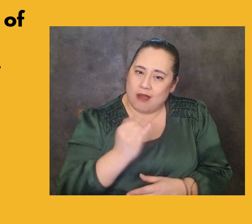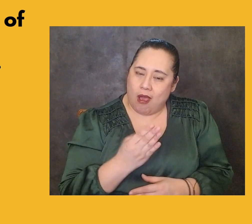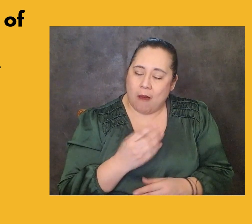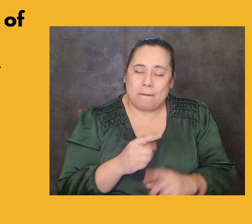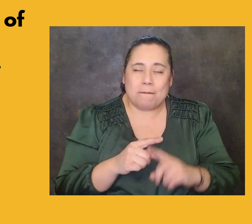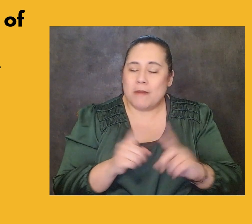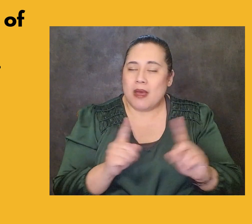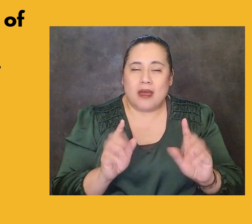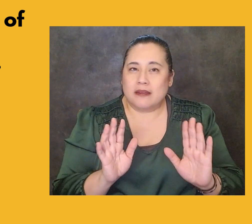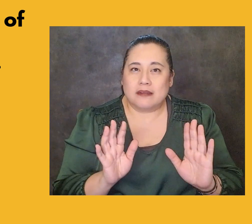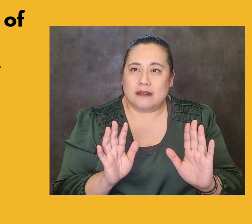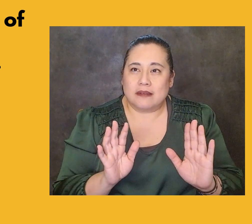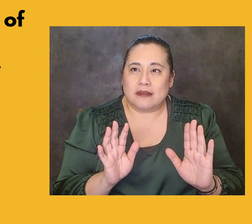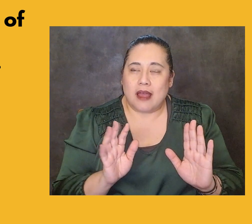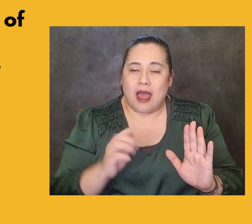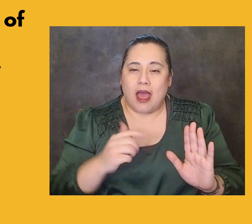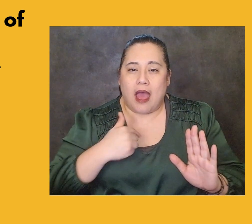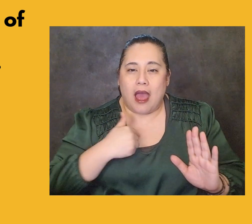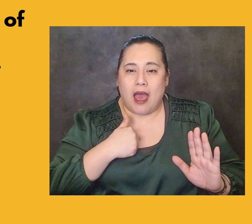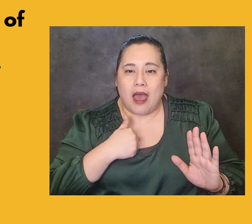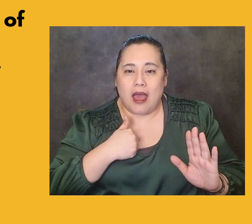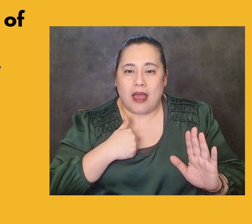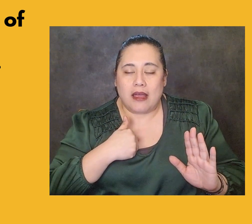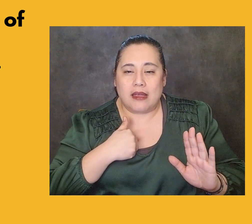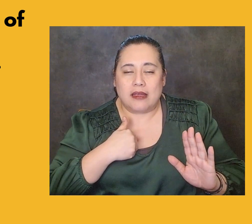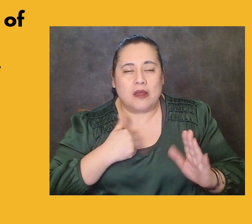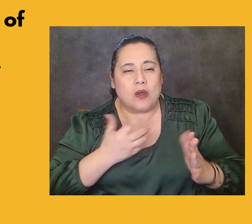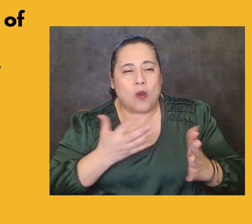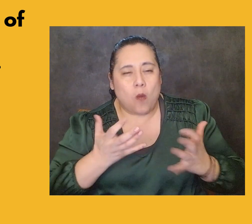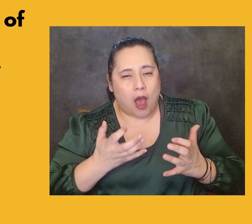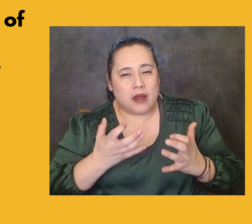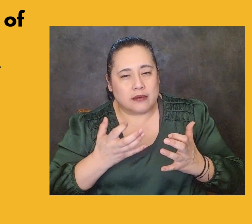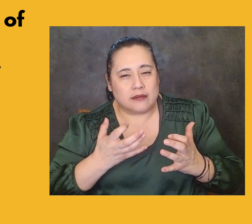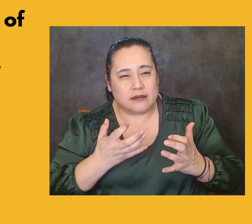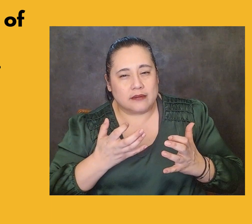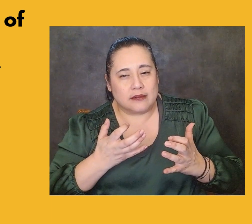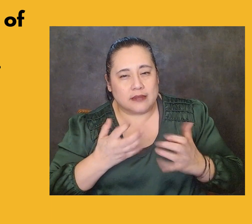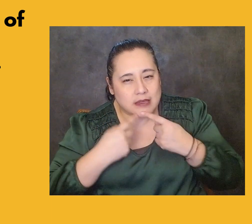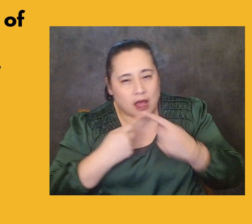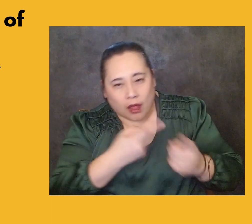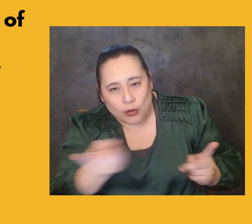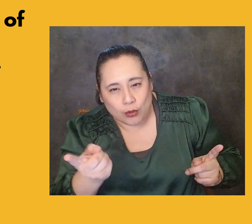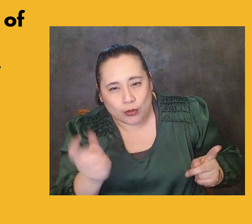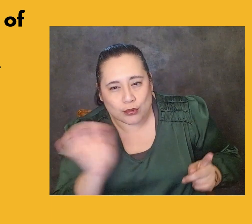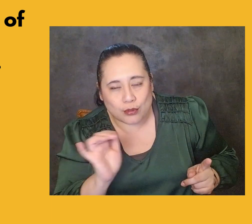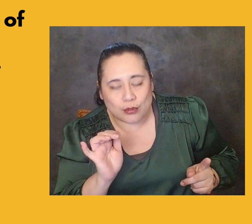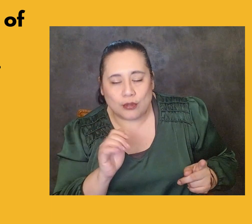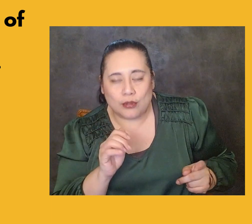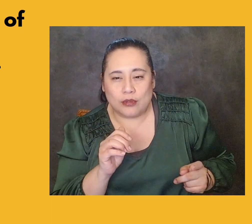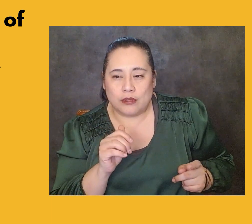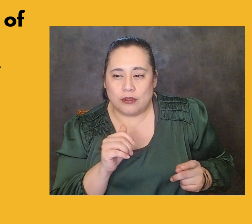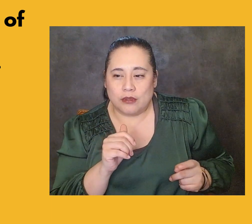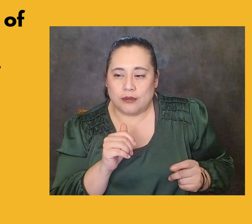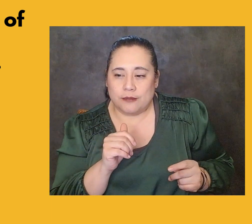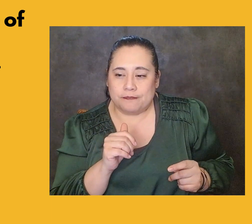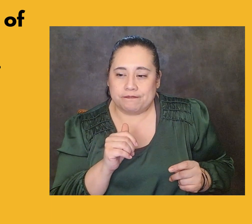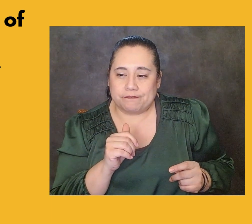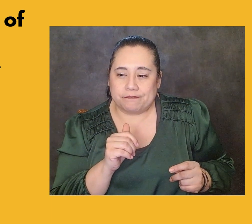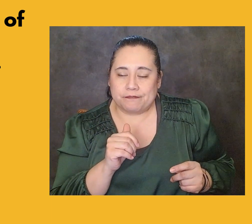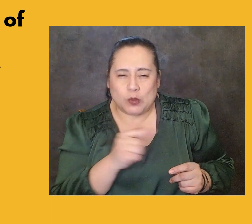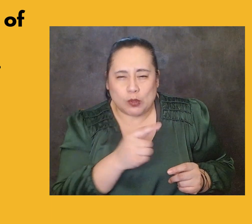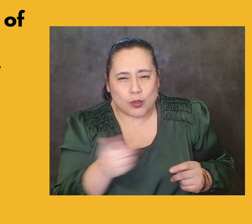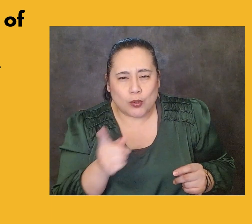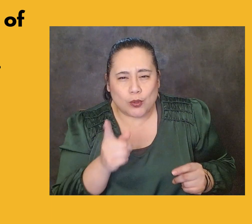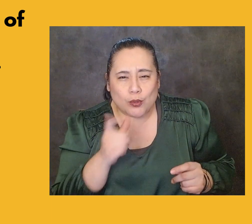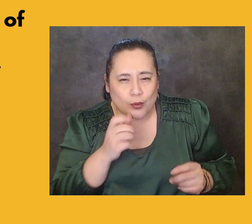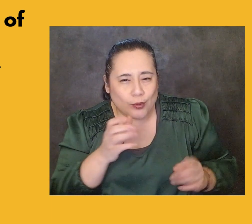job. But what I want to say to you all as well as that interpreter,